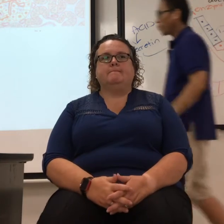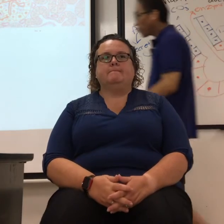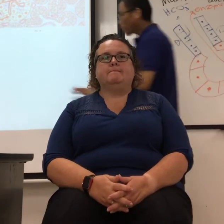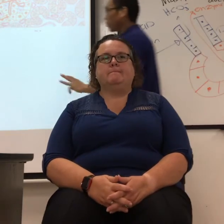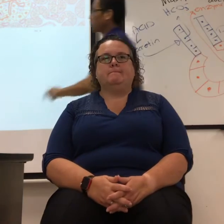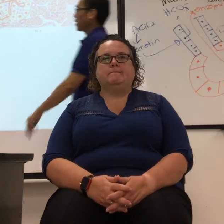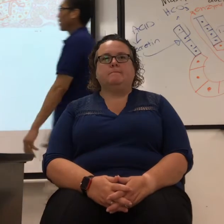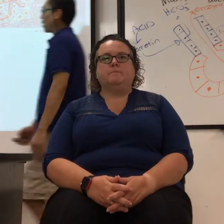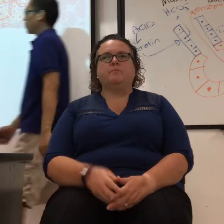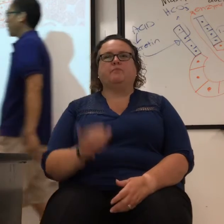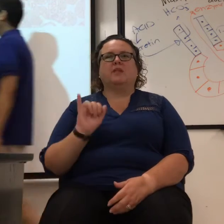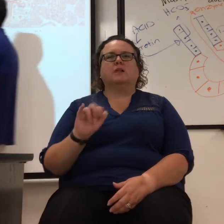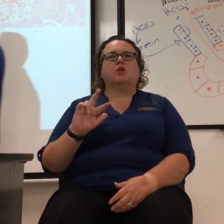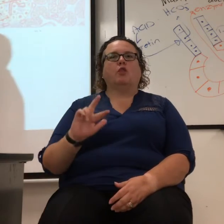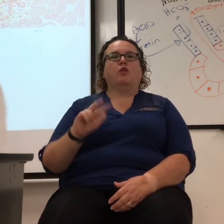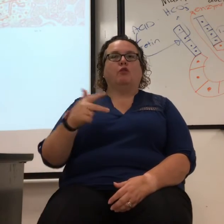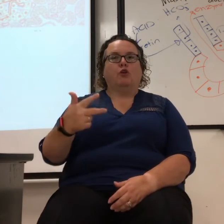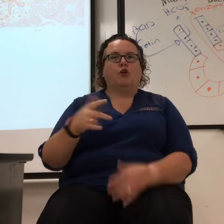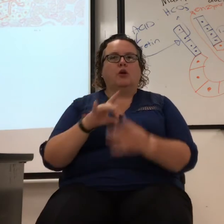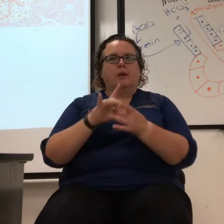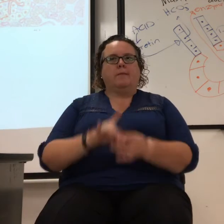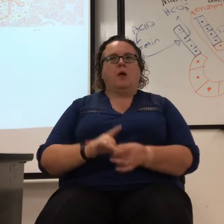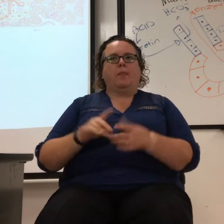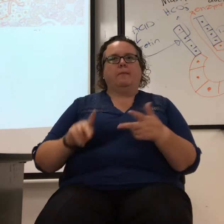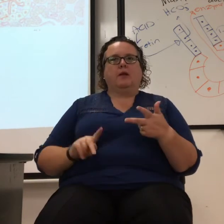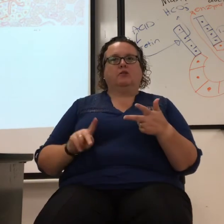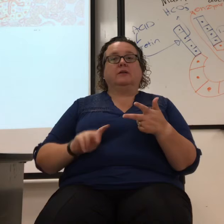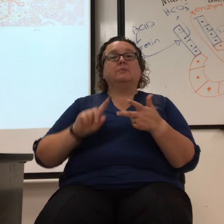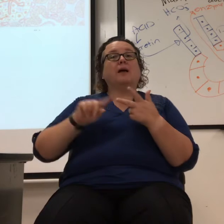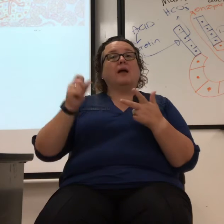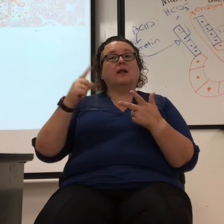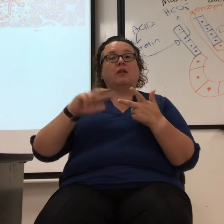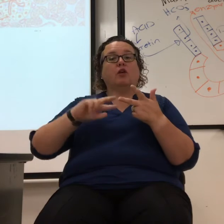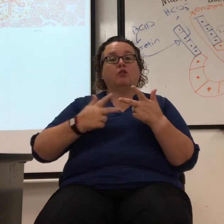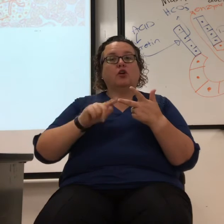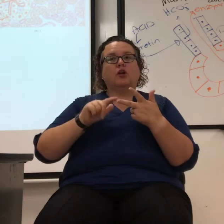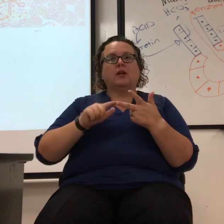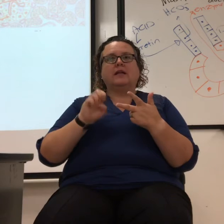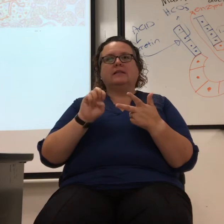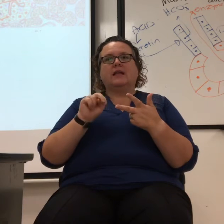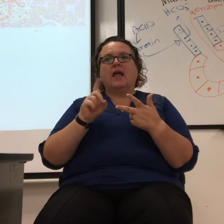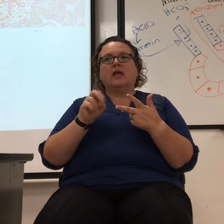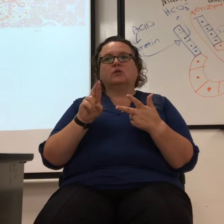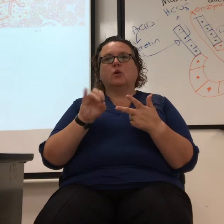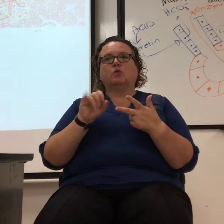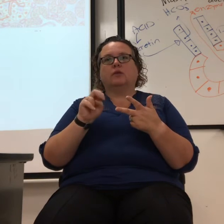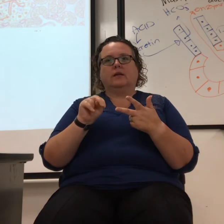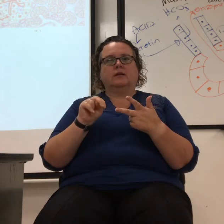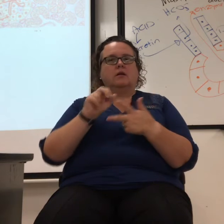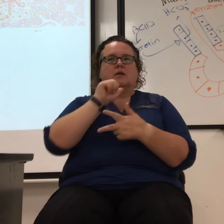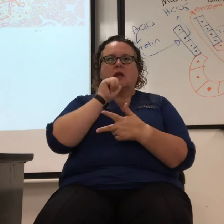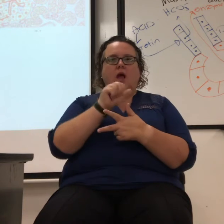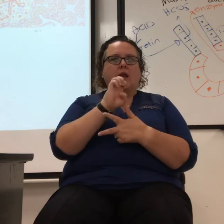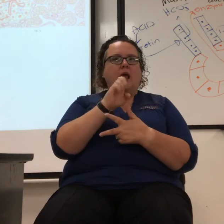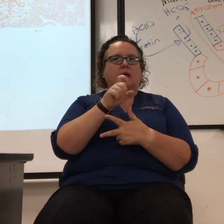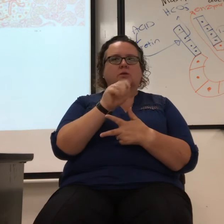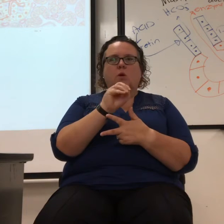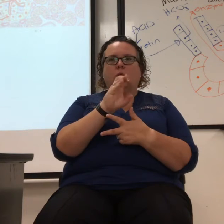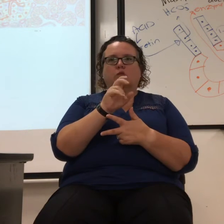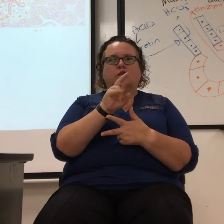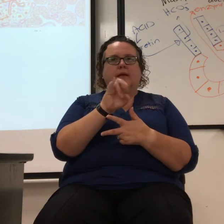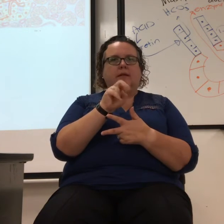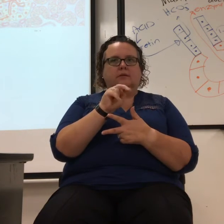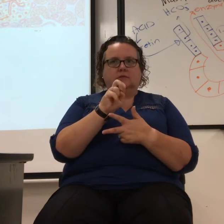So that's a third thing about the pancreas. But that third thing is endocrine function, not exocrine function. All